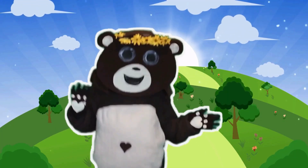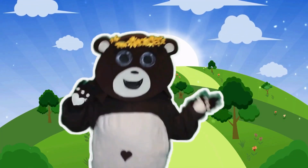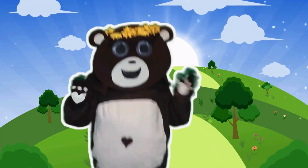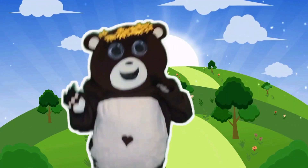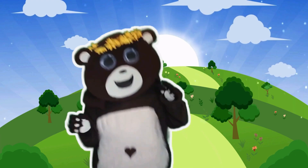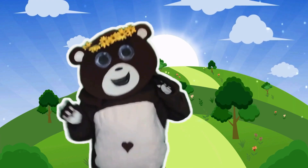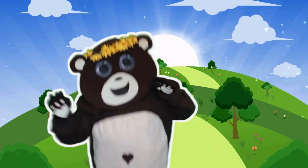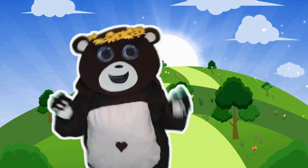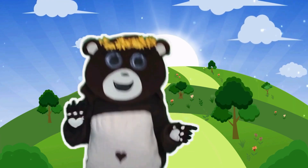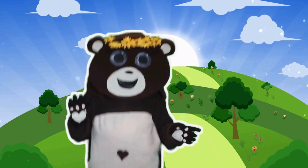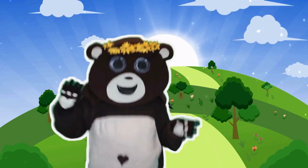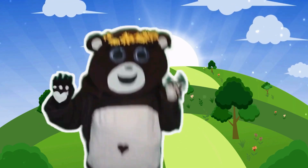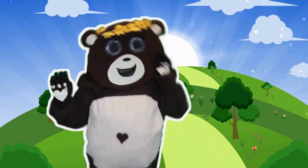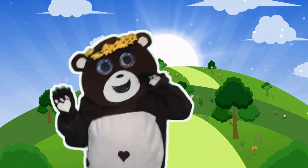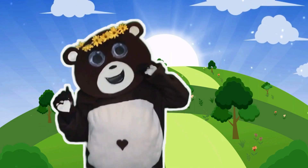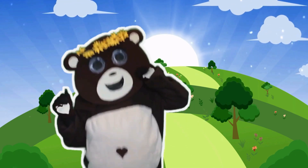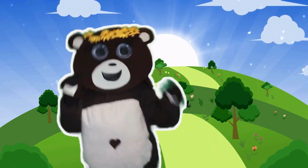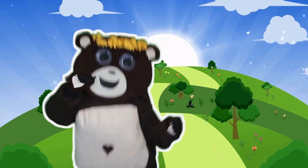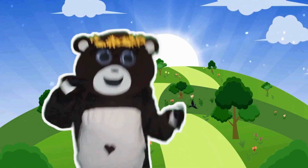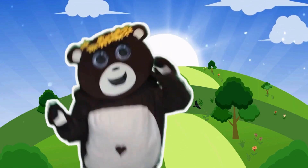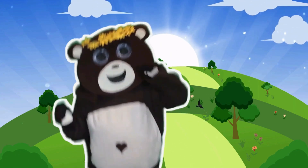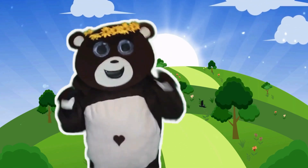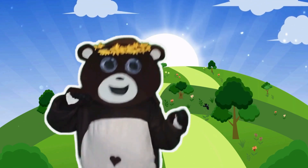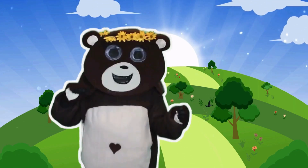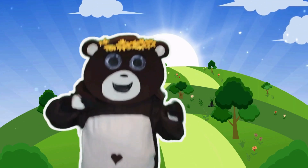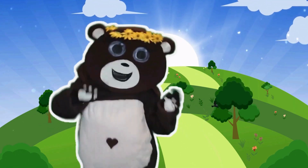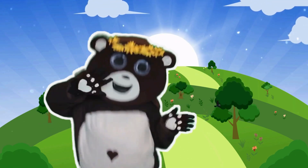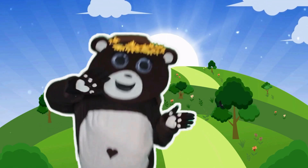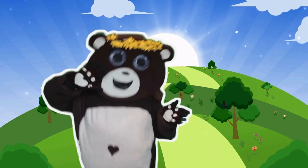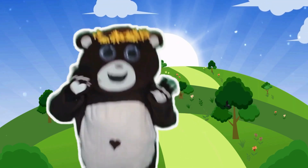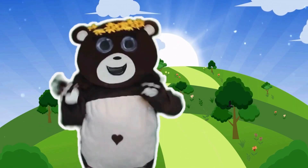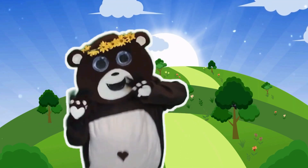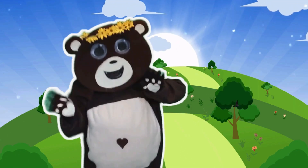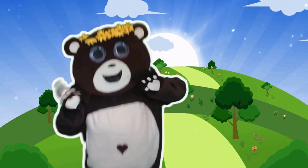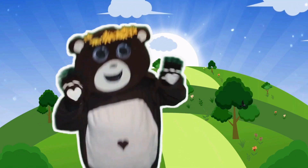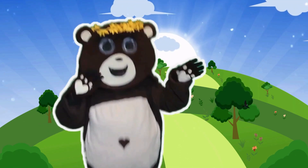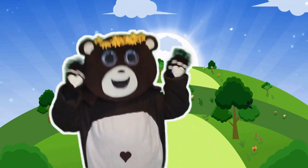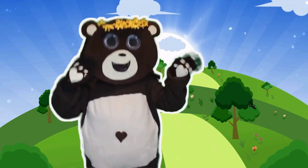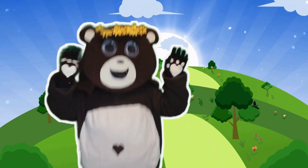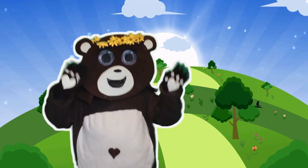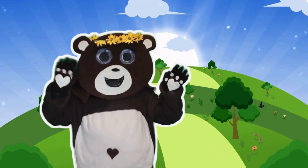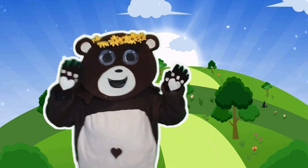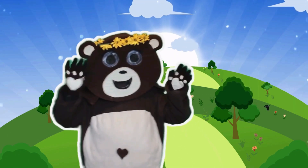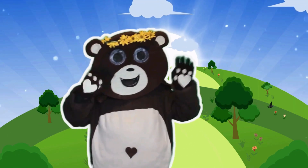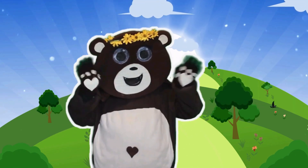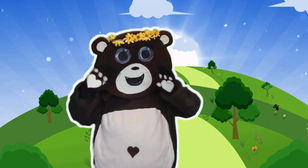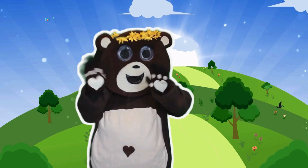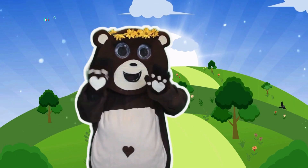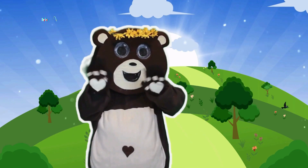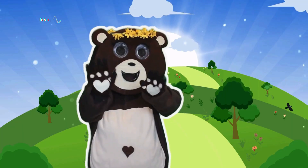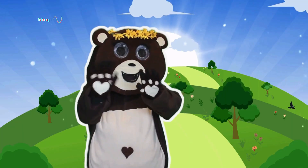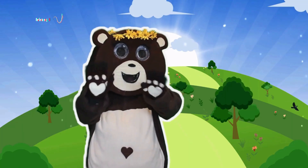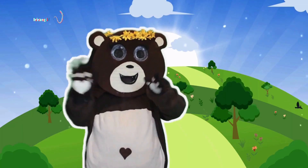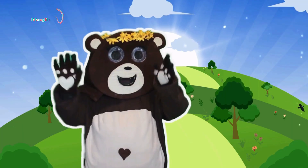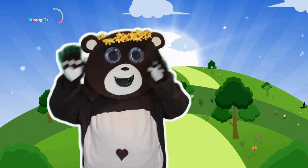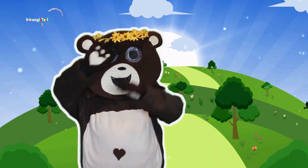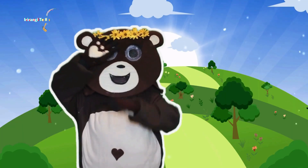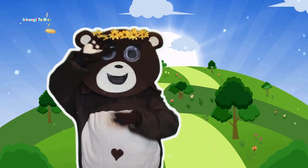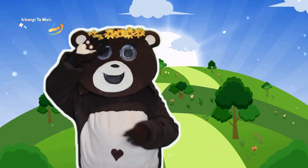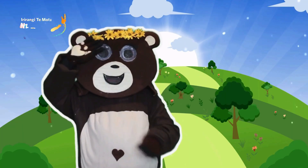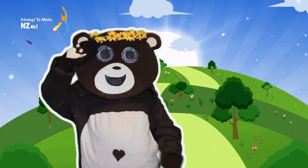mai. E peke teti pea, e peke mai.